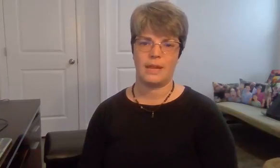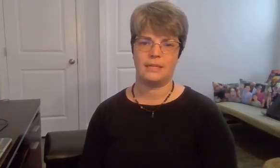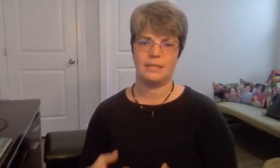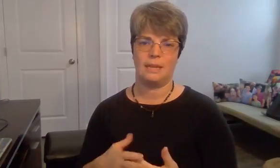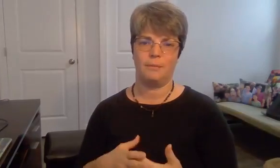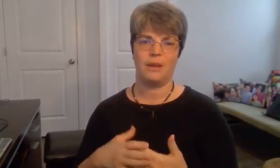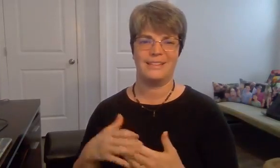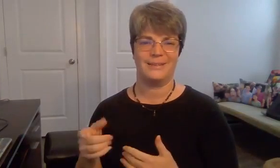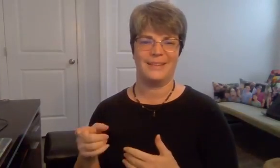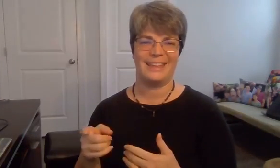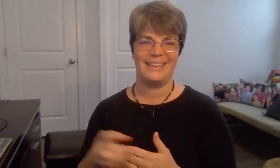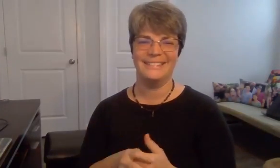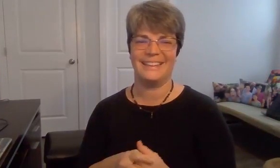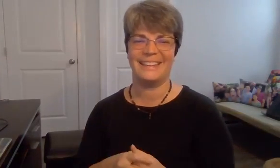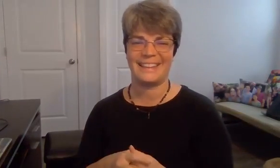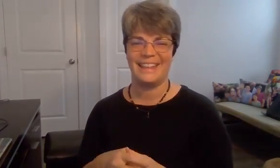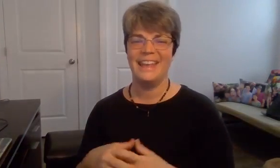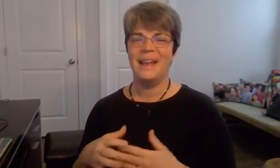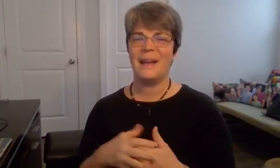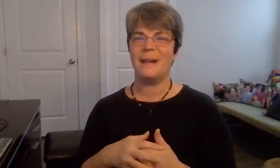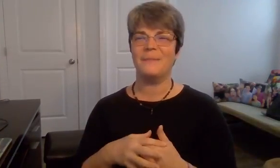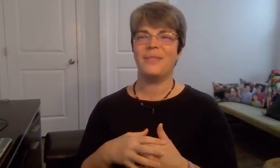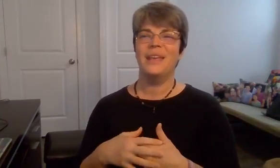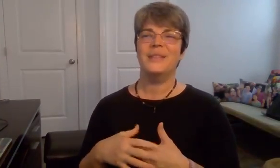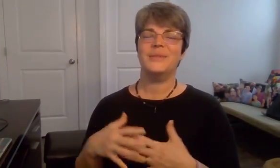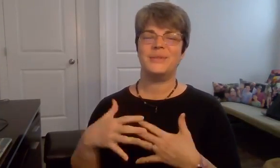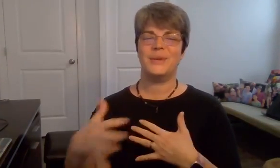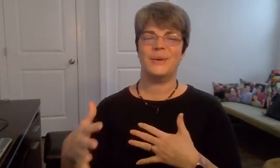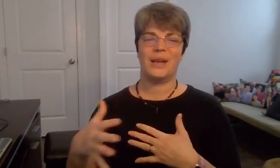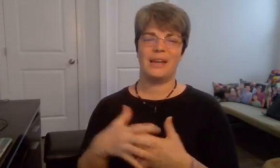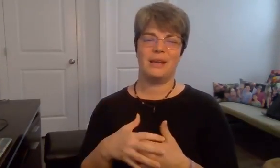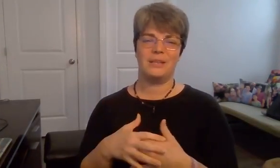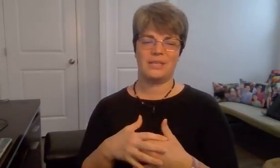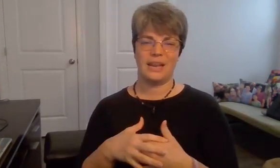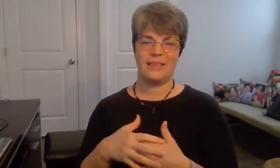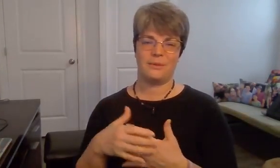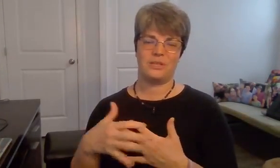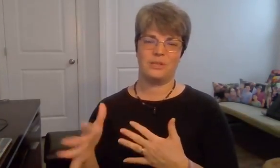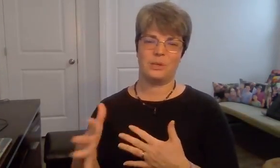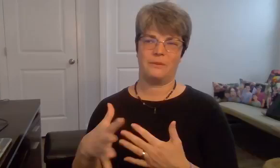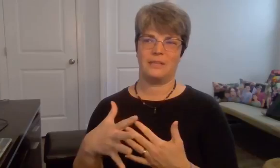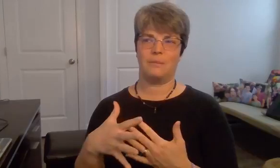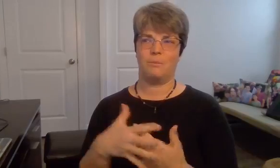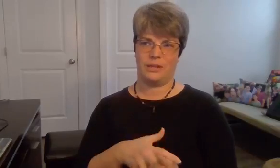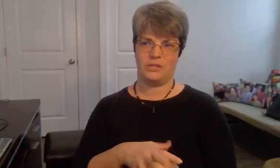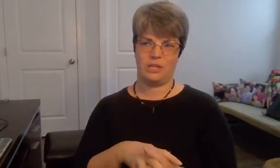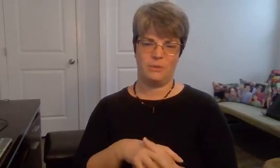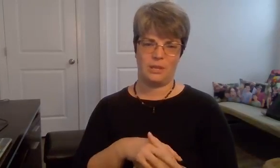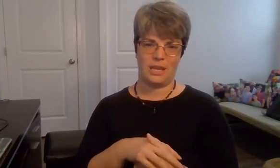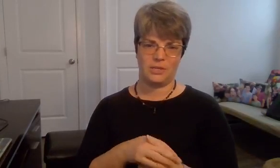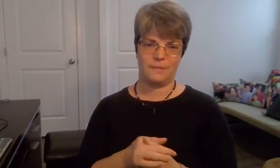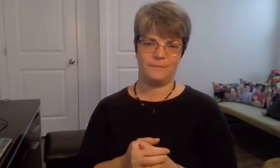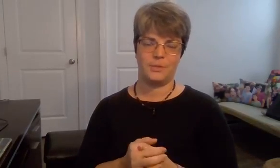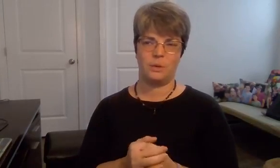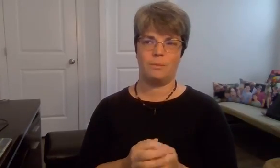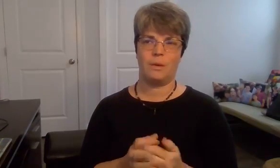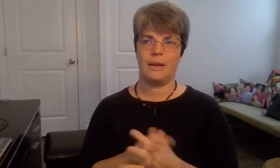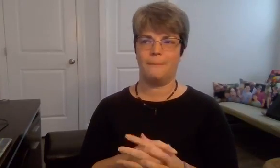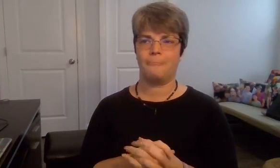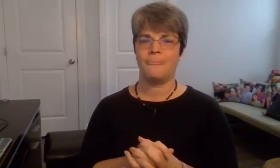as thank you. So sign language can serve as a bridge to communication. So